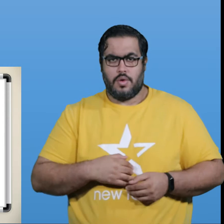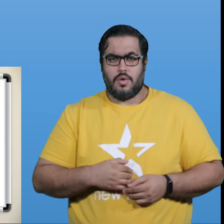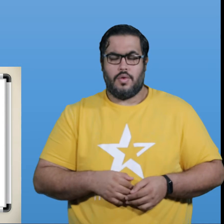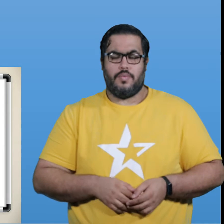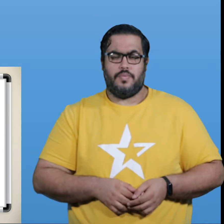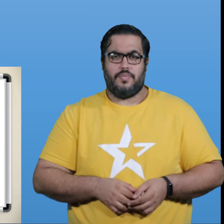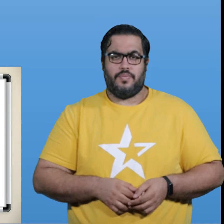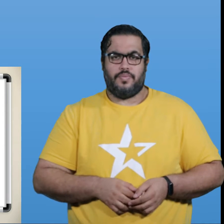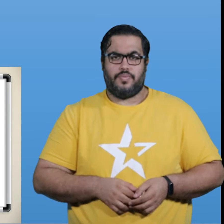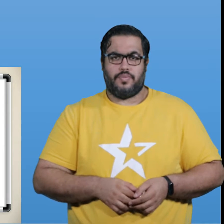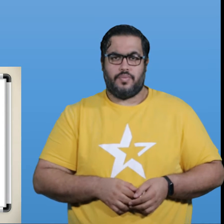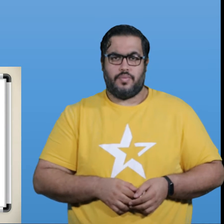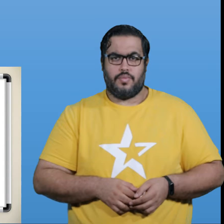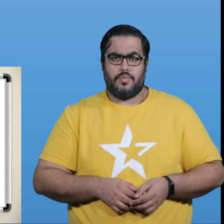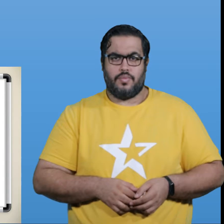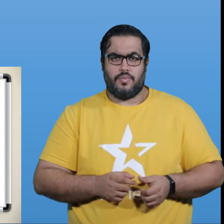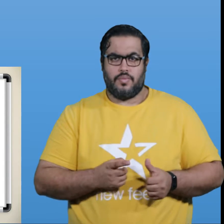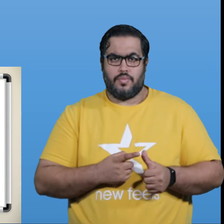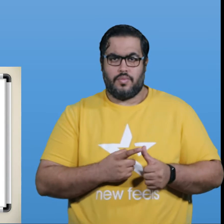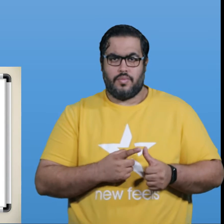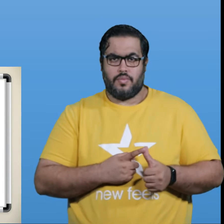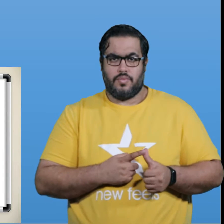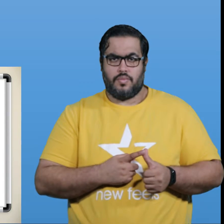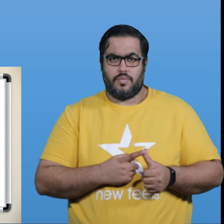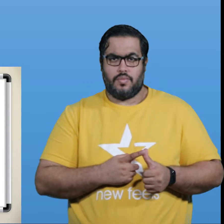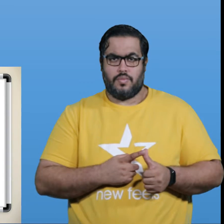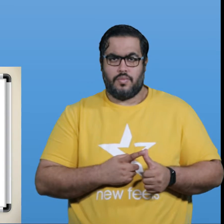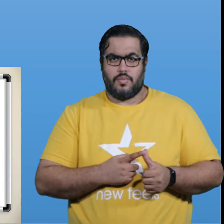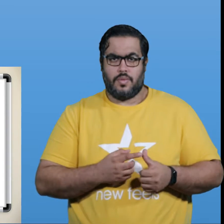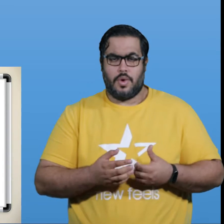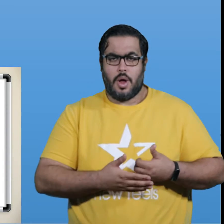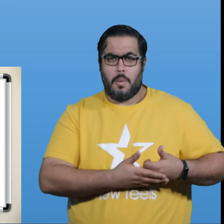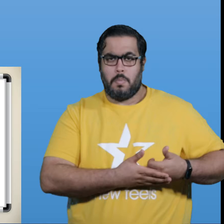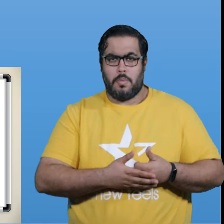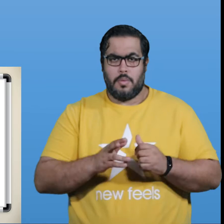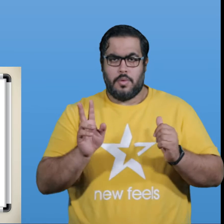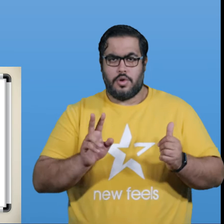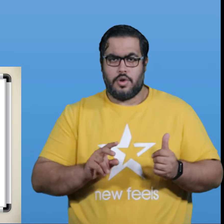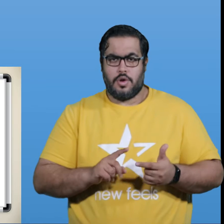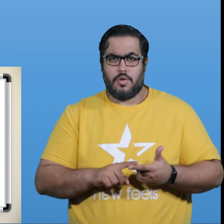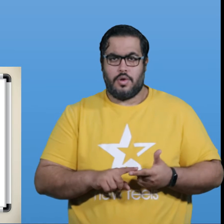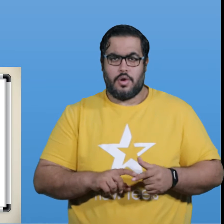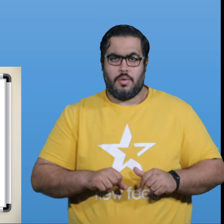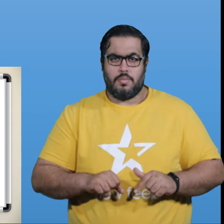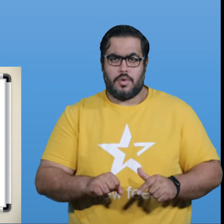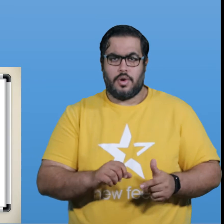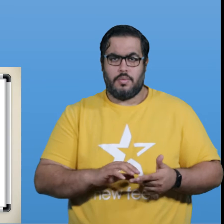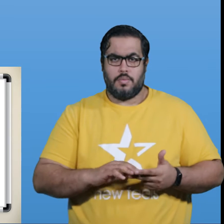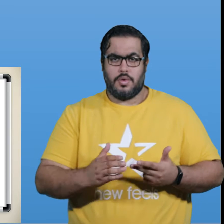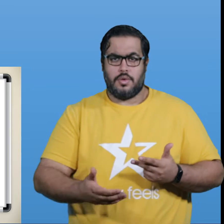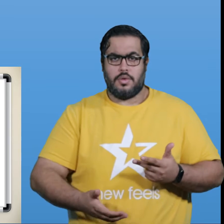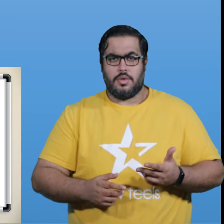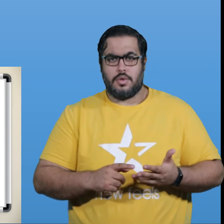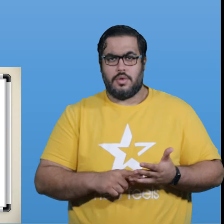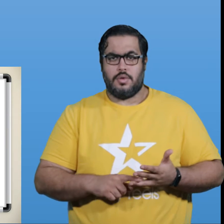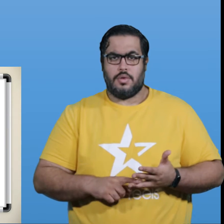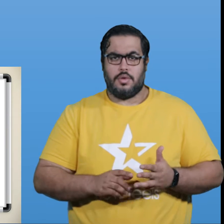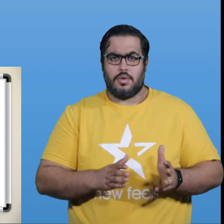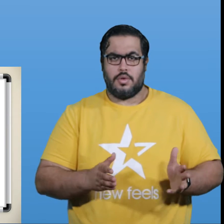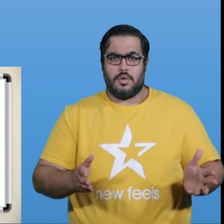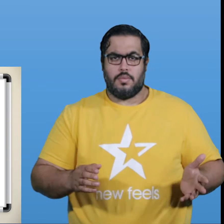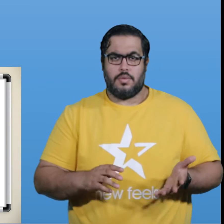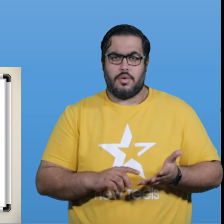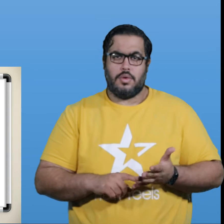us through the reading comprehension. So we have words as follows. We have baby shower, pram, expectant, separate,